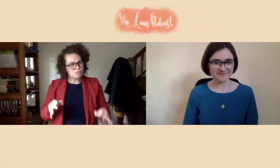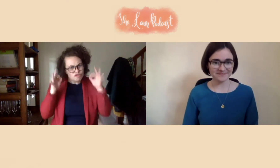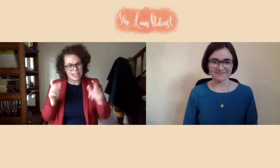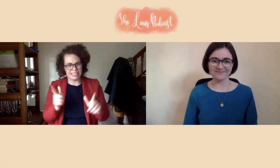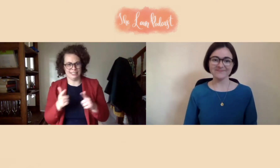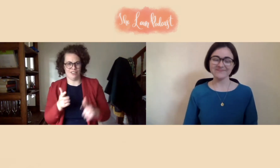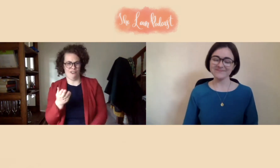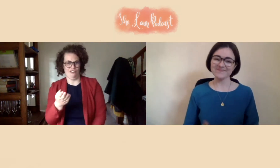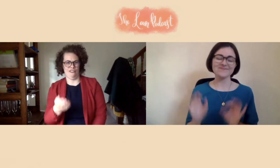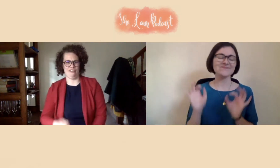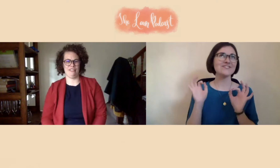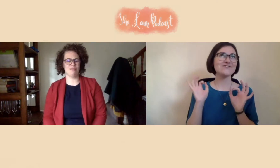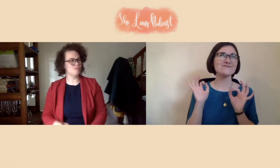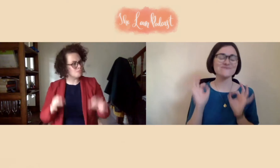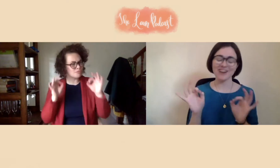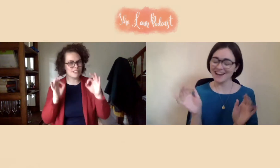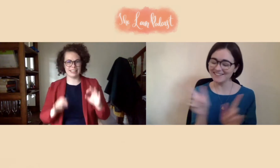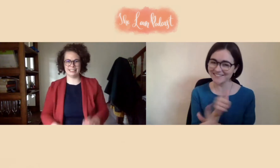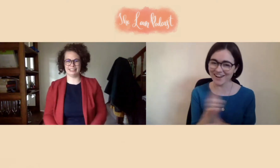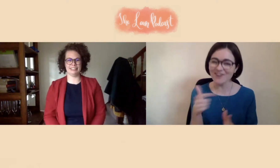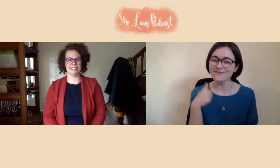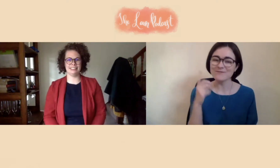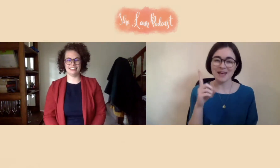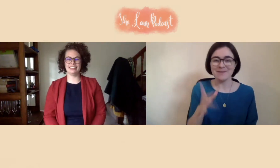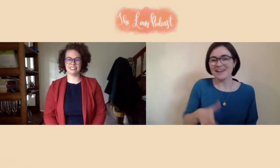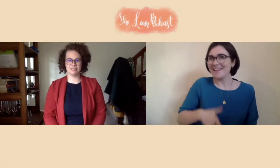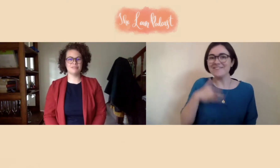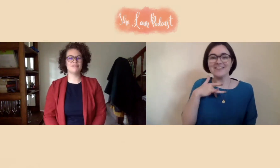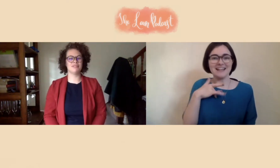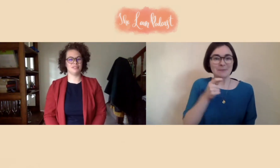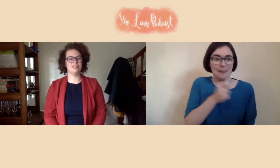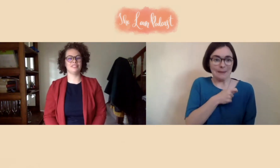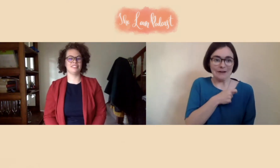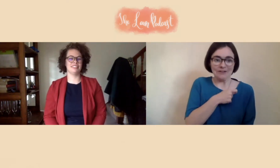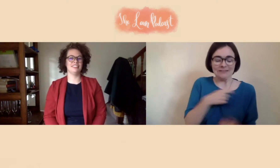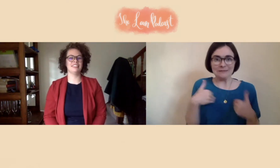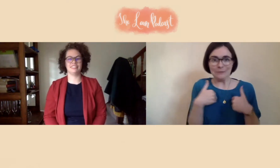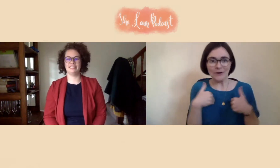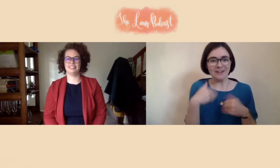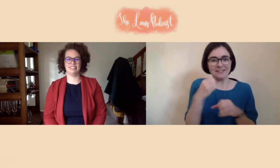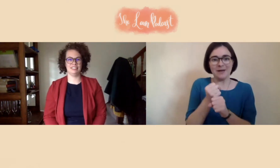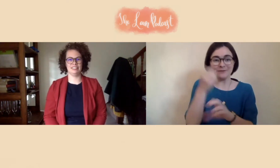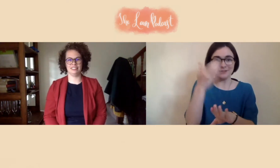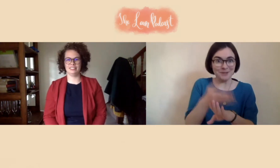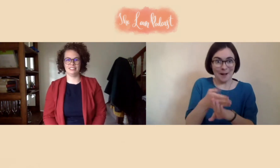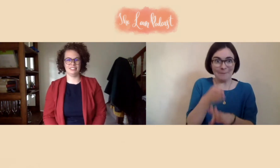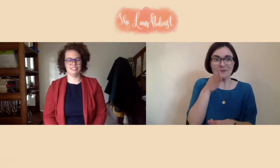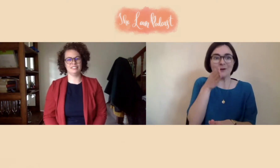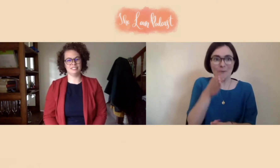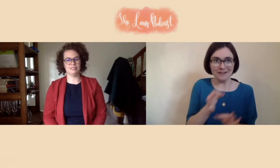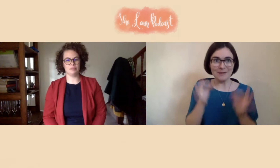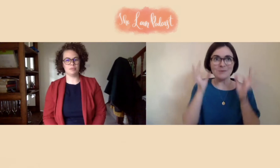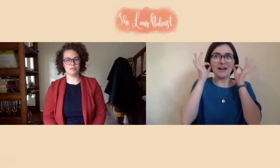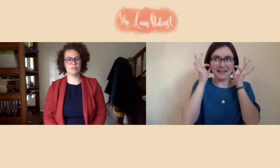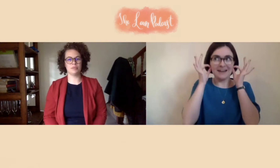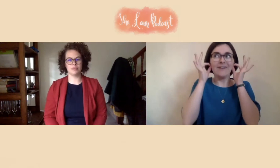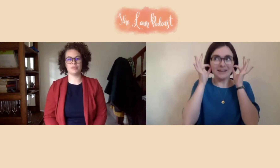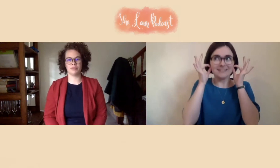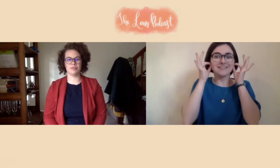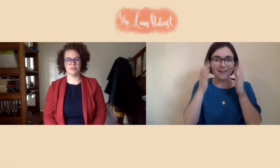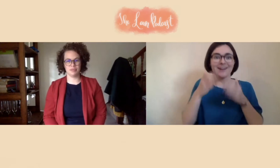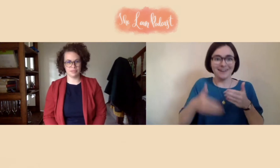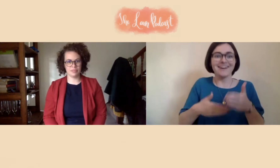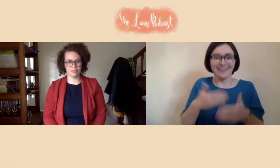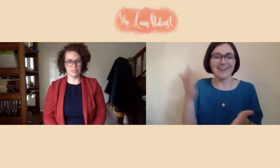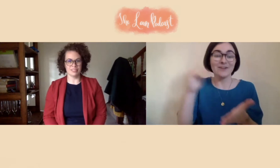Would highly recommend to anyone who's feeling a bit nervous or worried about a job they're going to listen to that one.